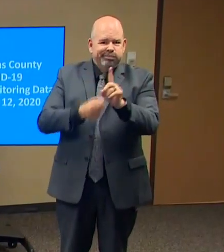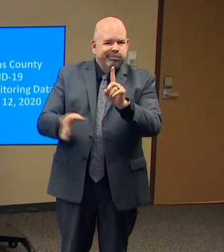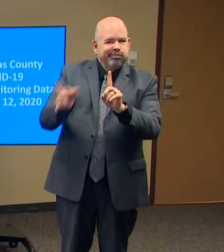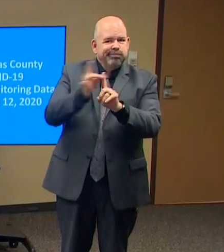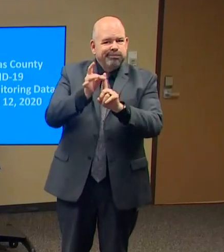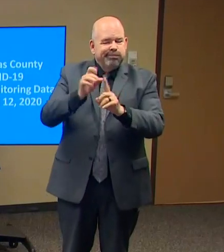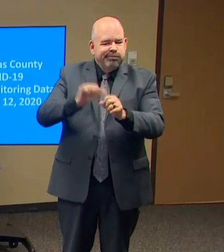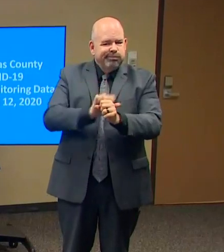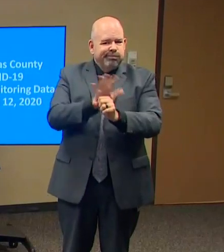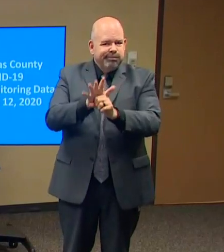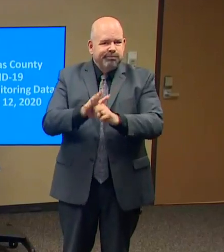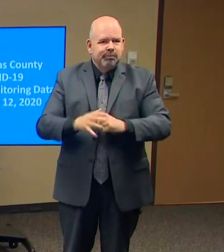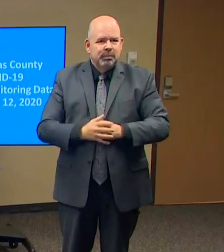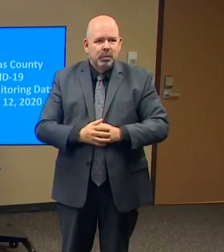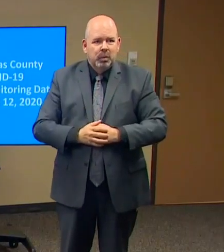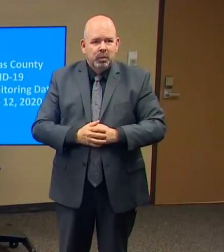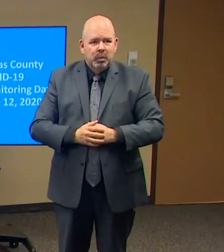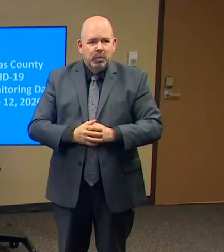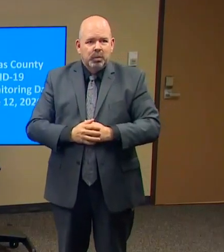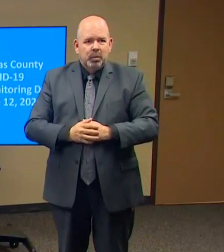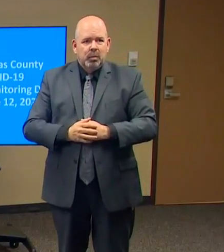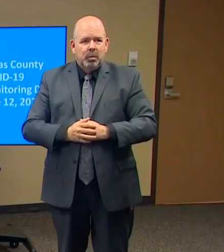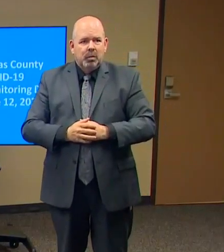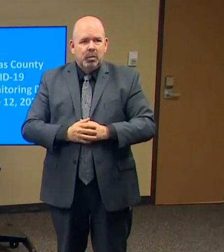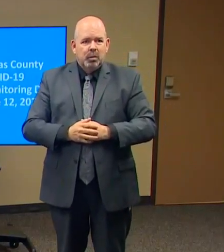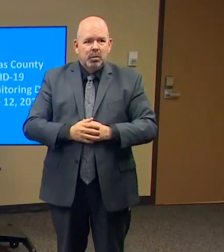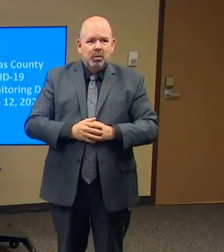reported, and our total case count is now